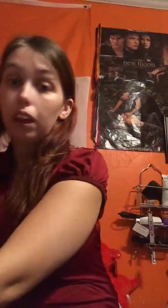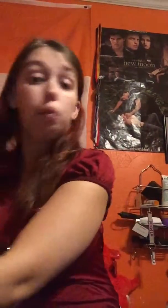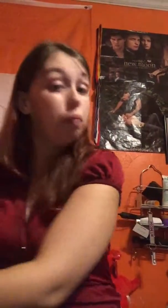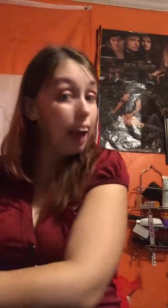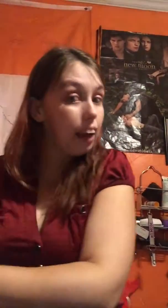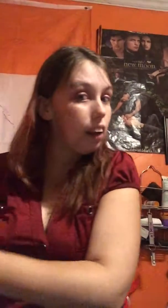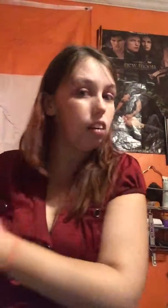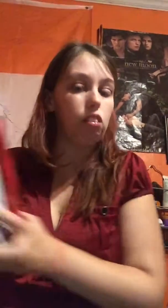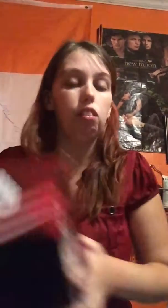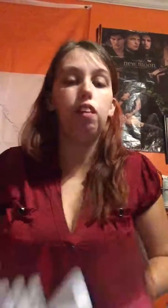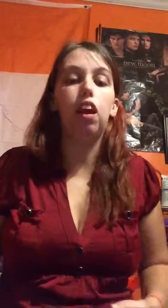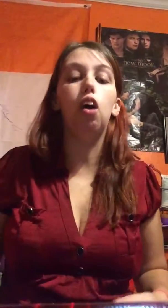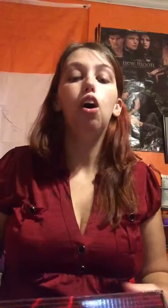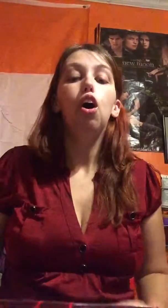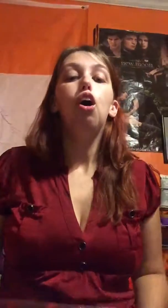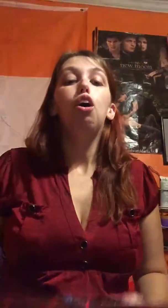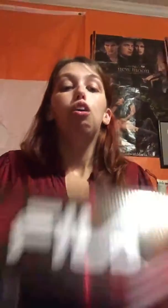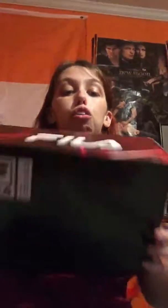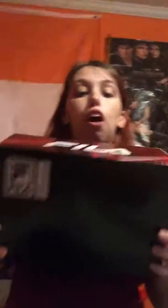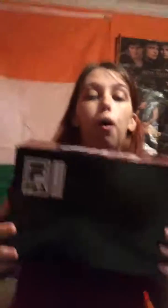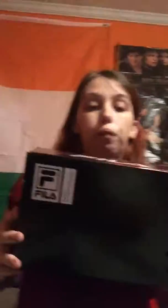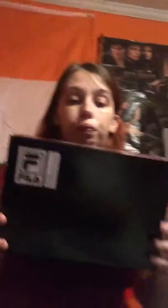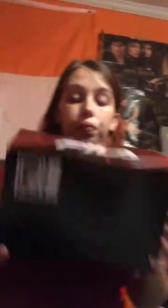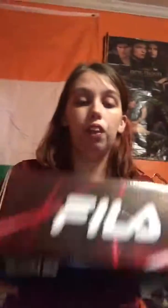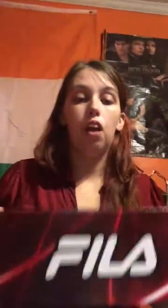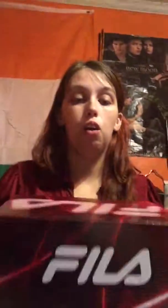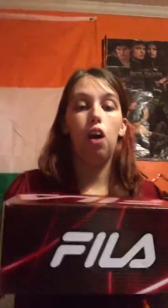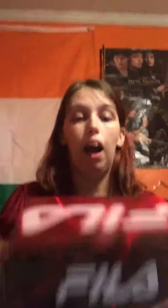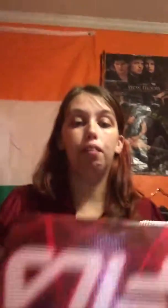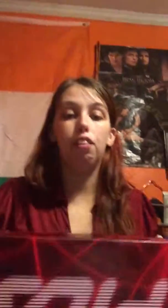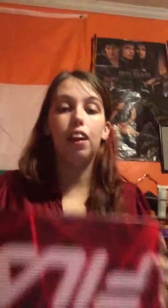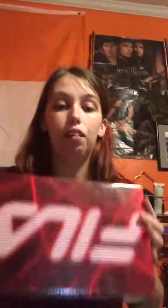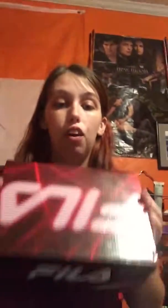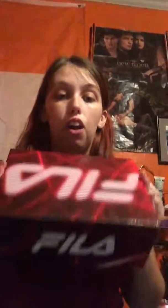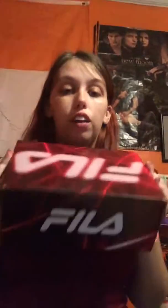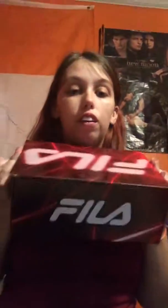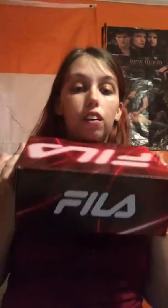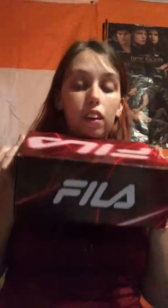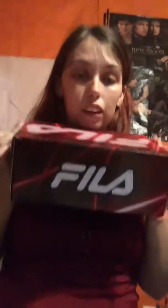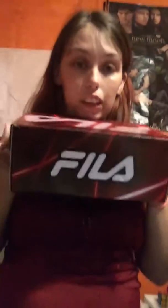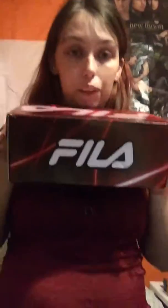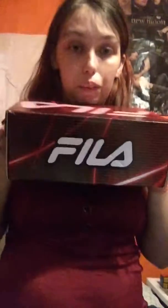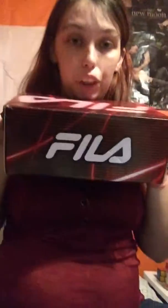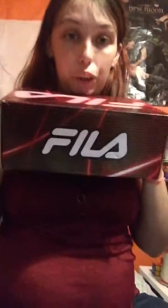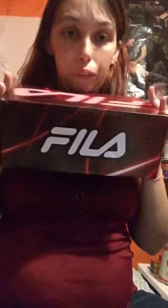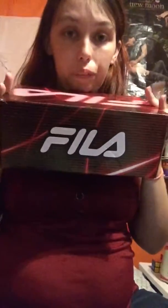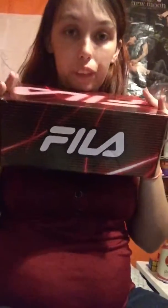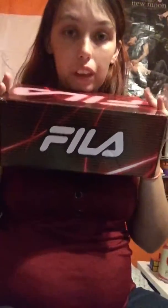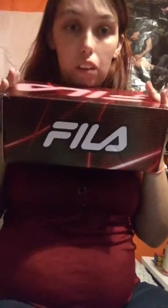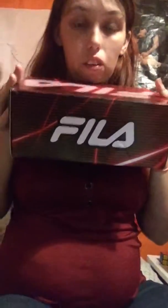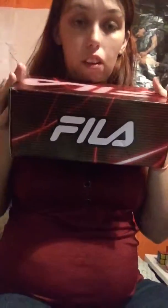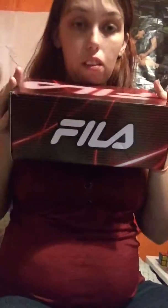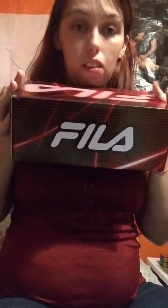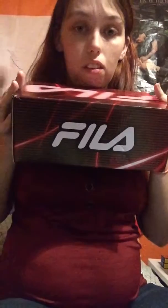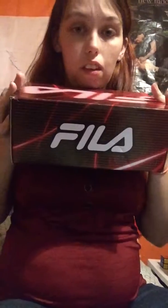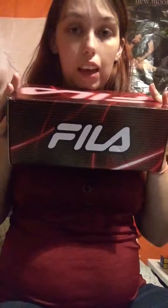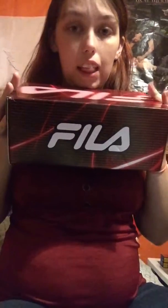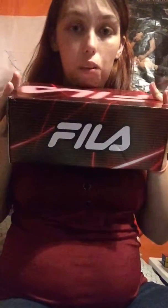be added onto the video. So, I'm just going to give y'all a little clue. So, is, in this